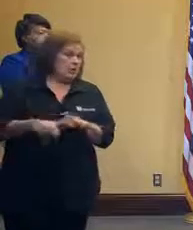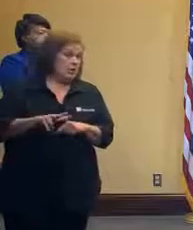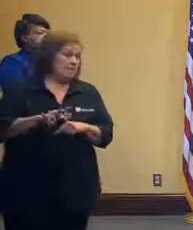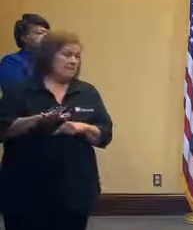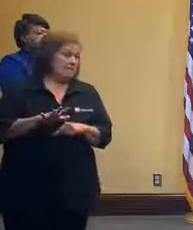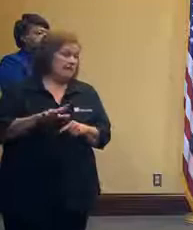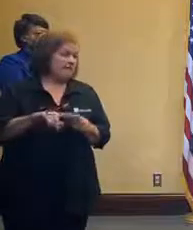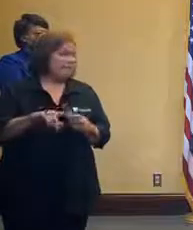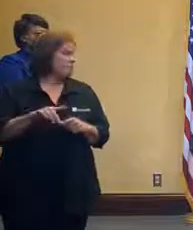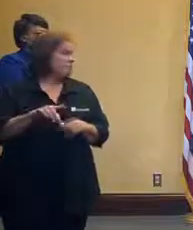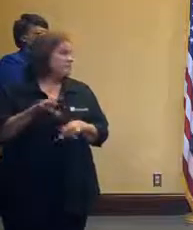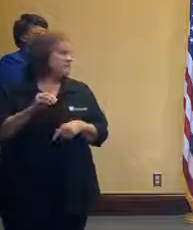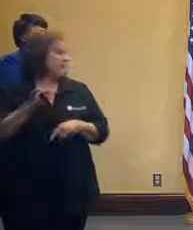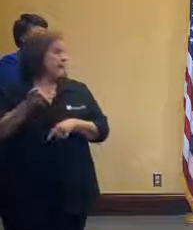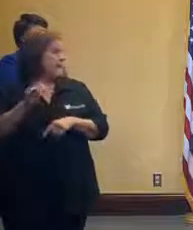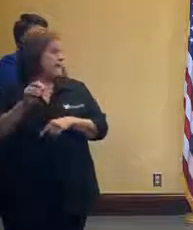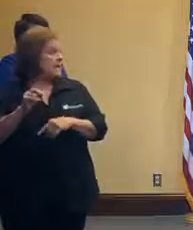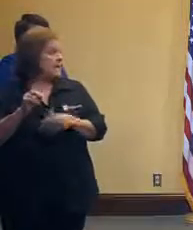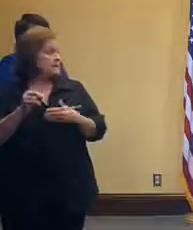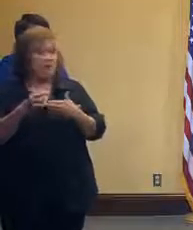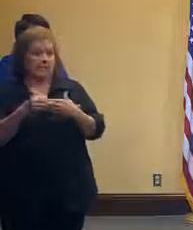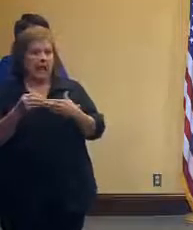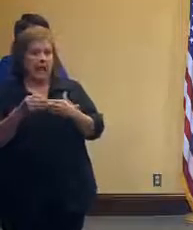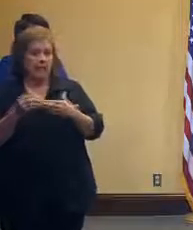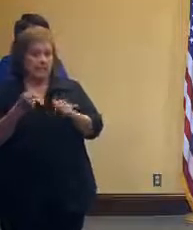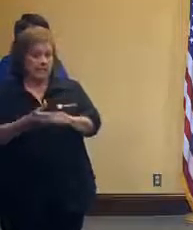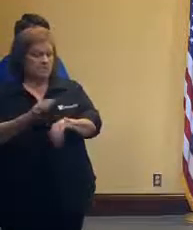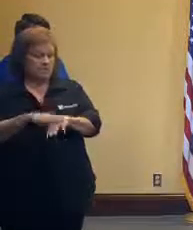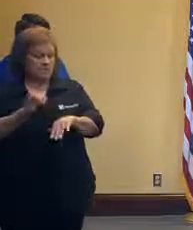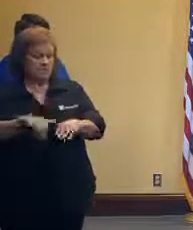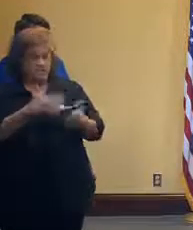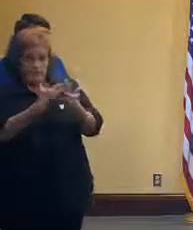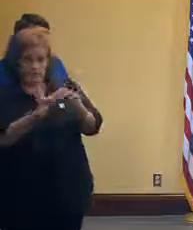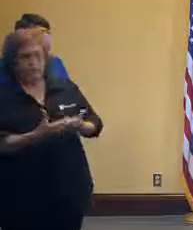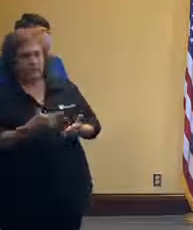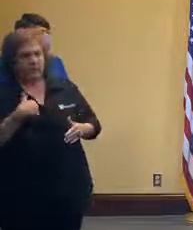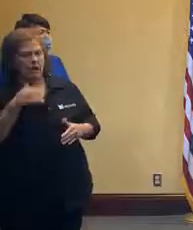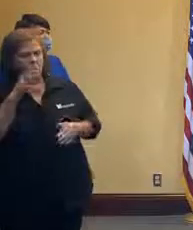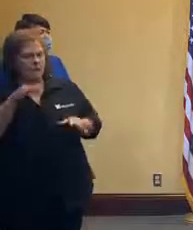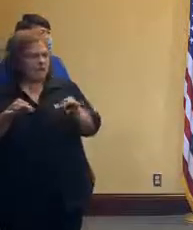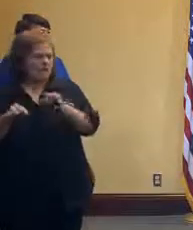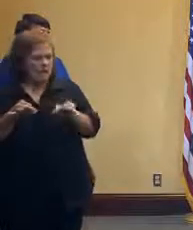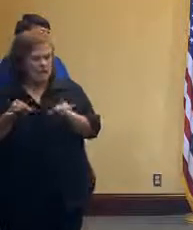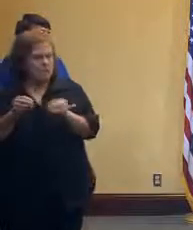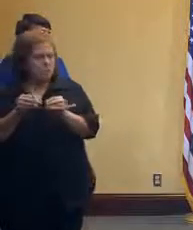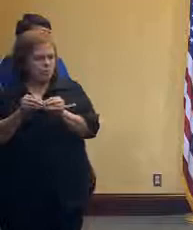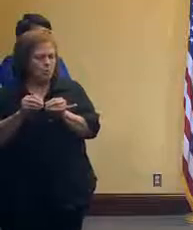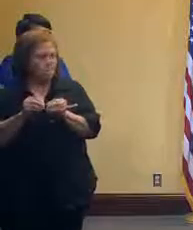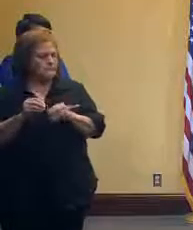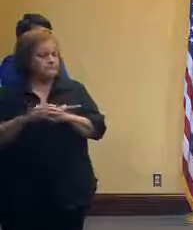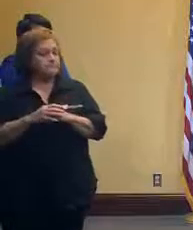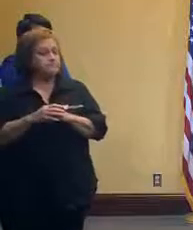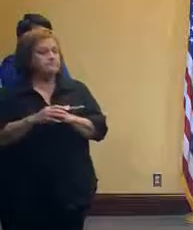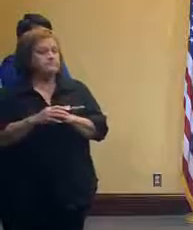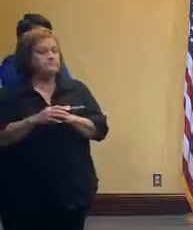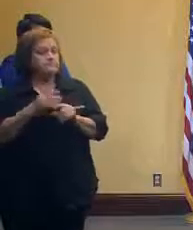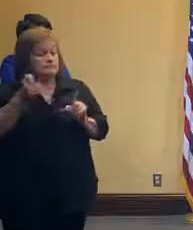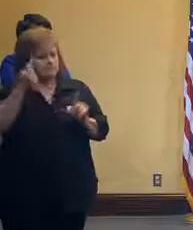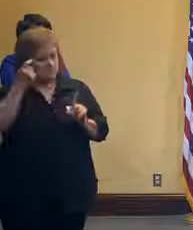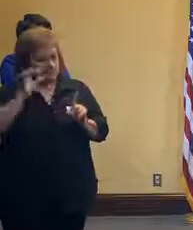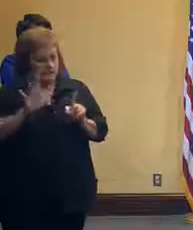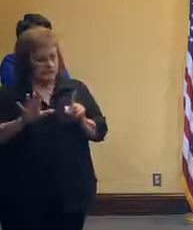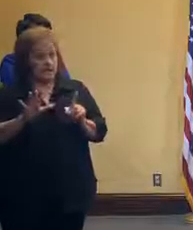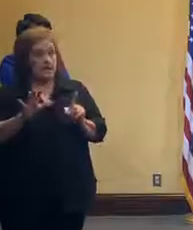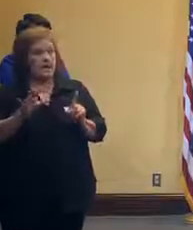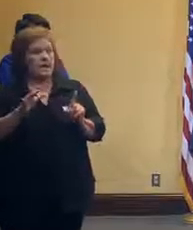and $50 million based on their assumptions. And I will get into some of the details of that information. Now understand, and